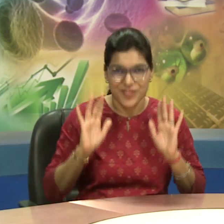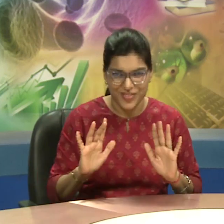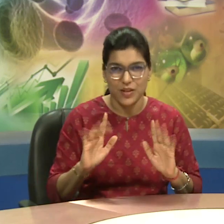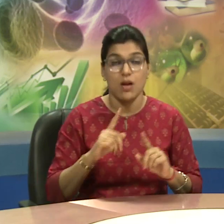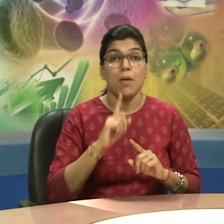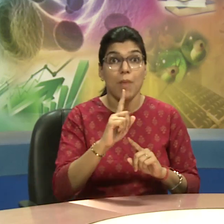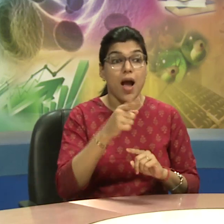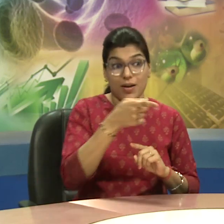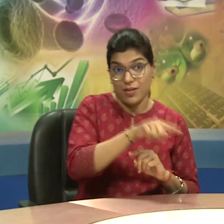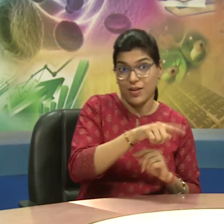services are